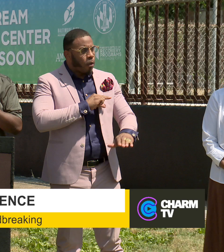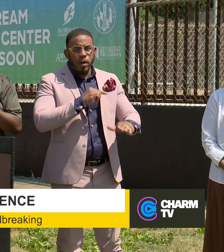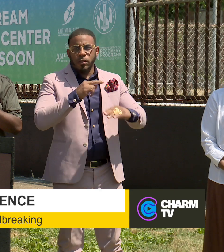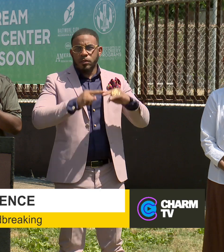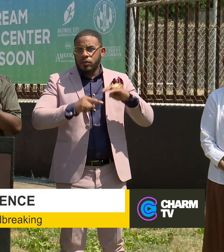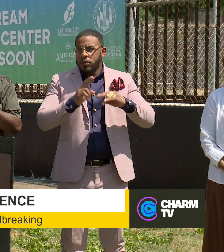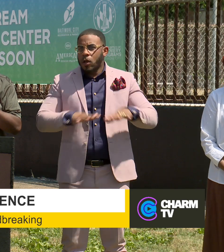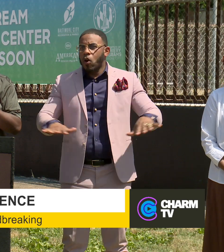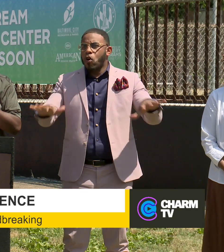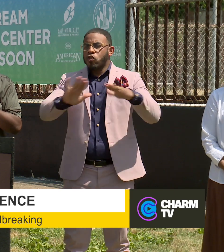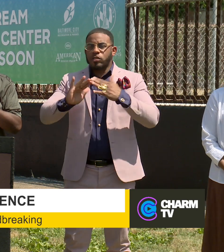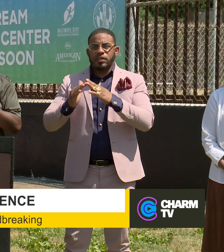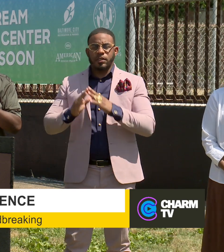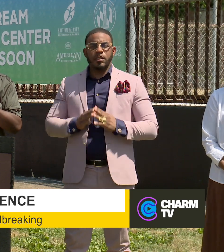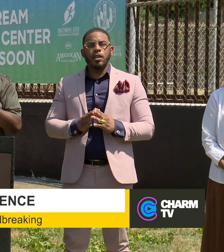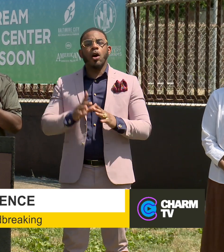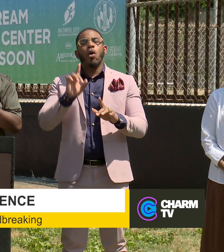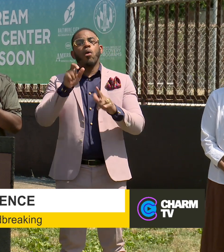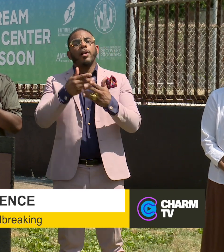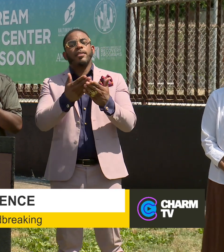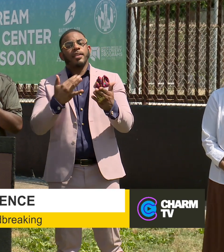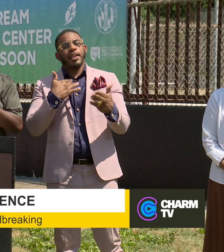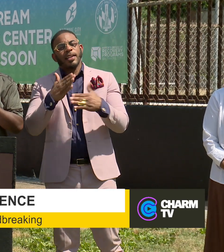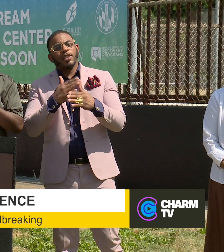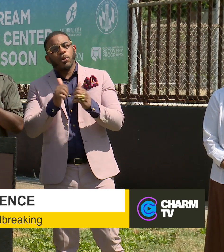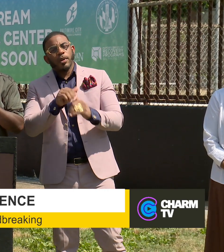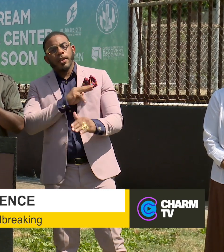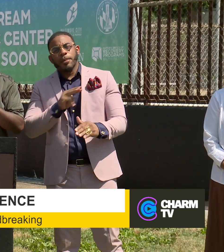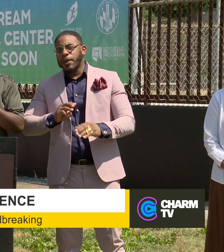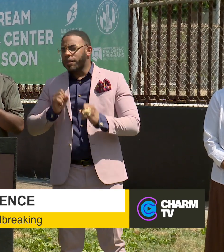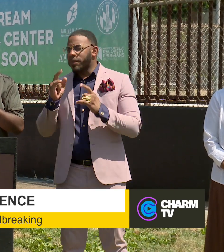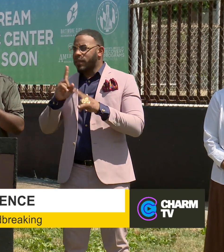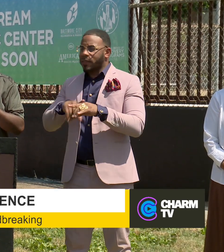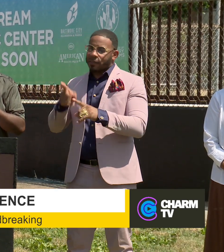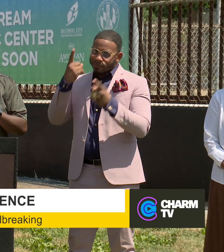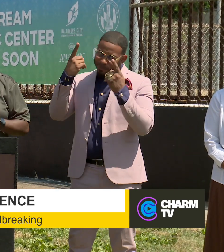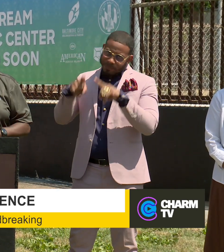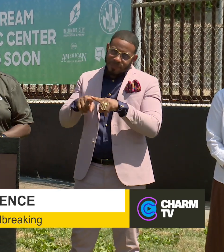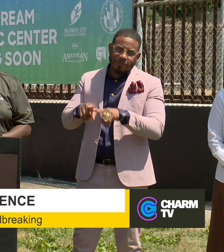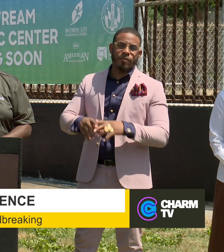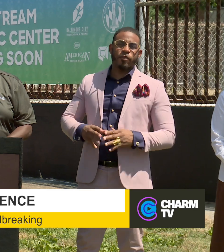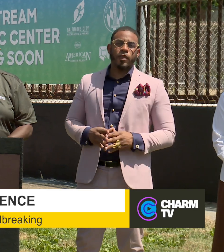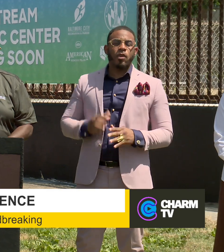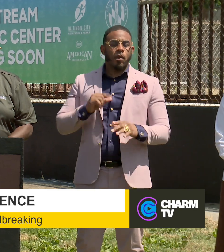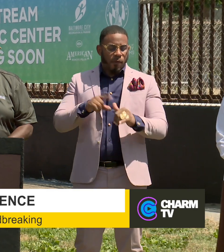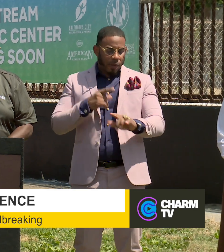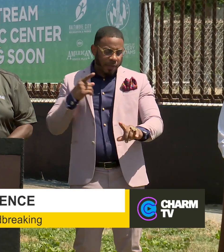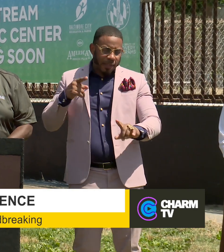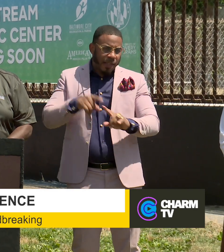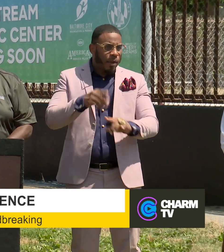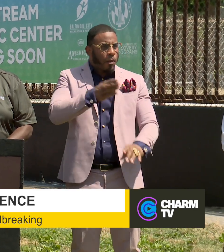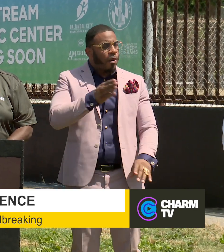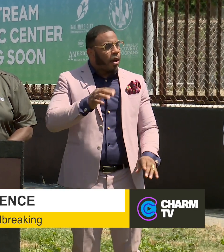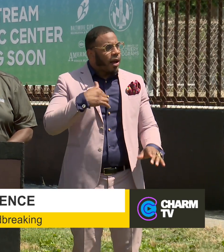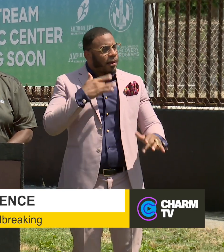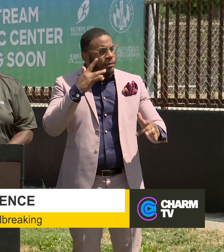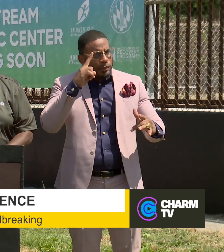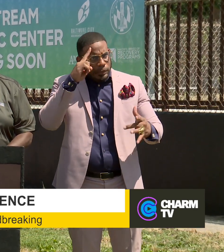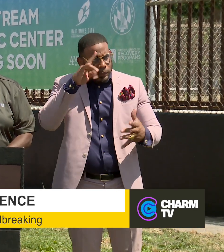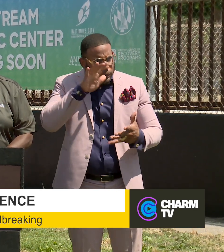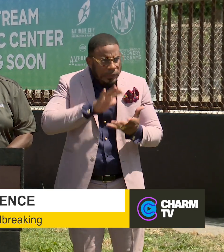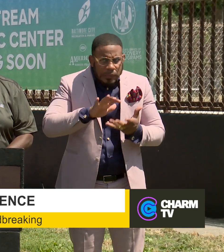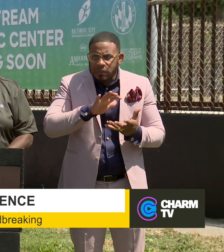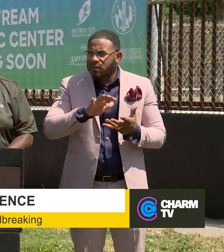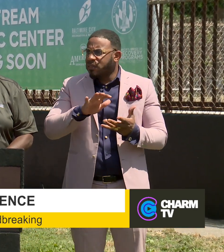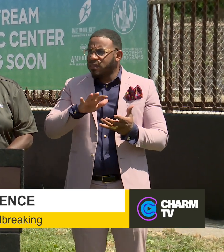facilities across the city. One of the things that I've shared with the mayor many times, and he agreed with me, when I first came to Baltimore, I was so confused